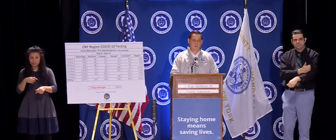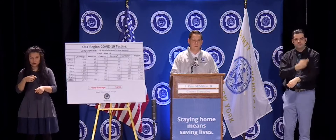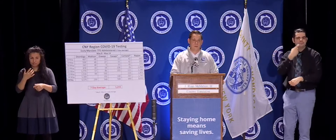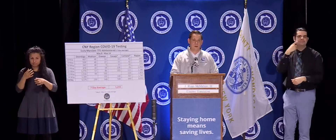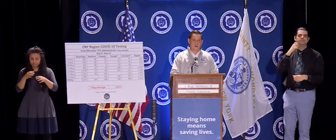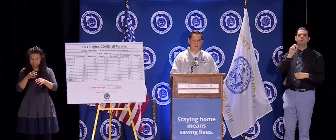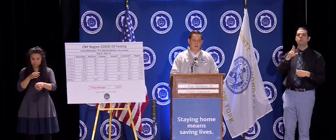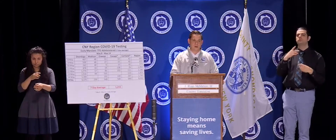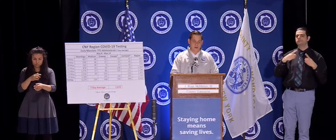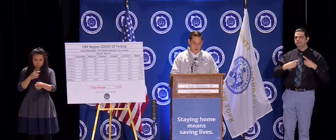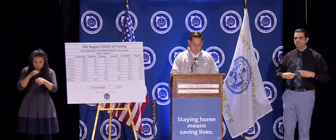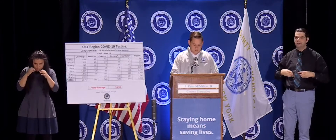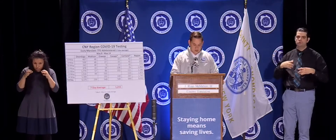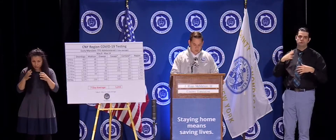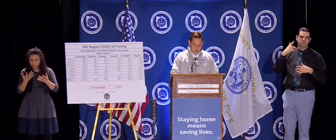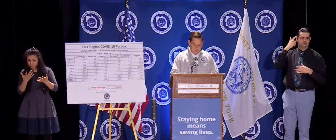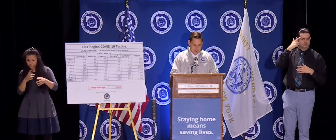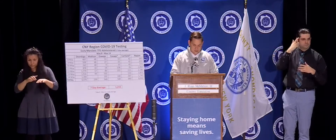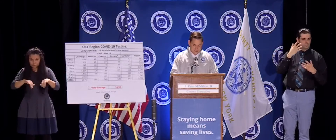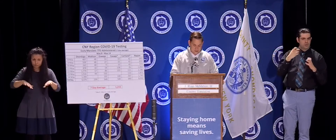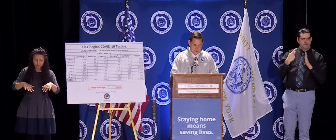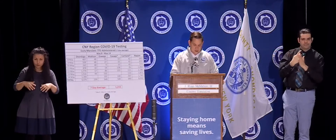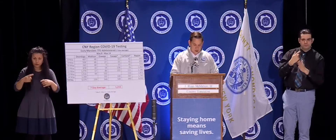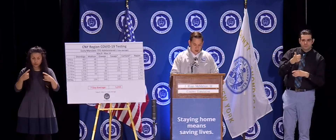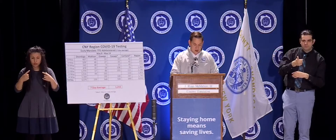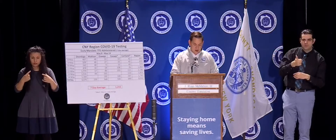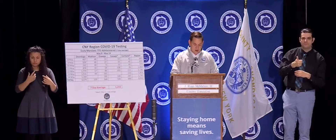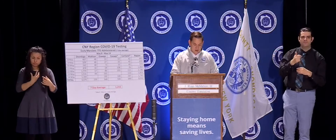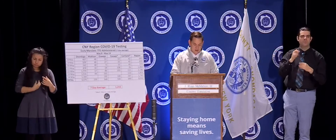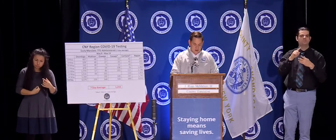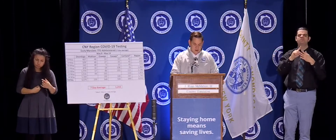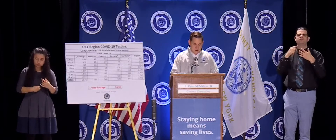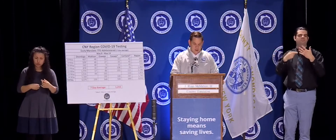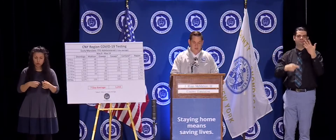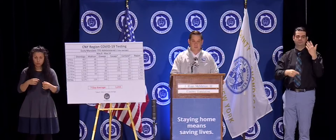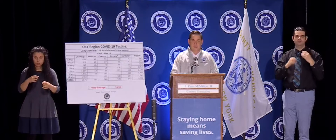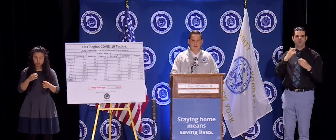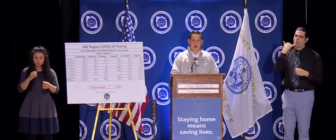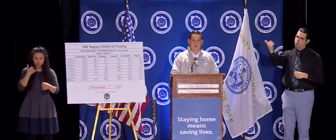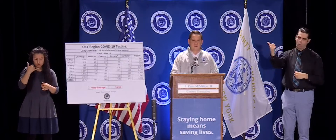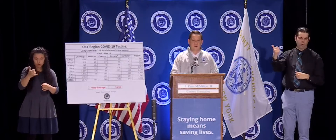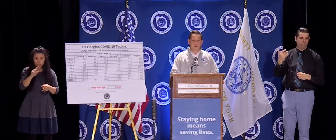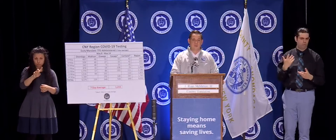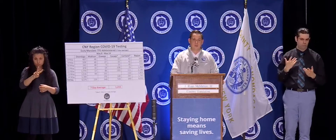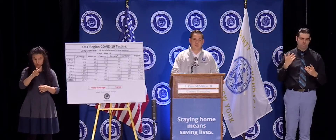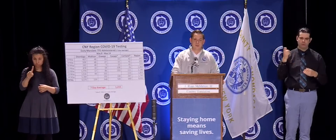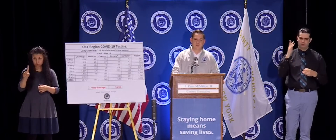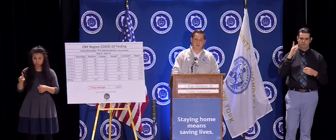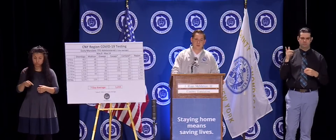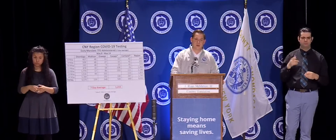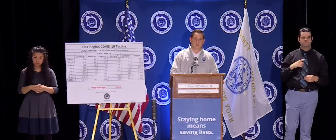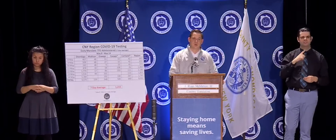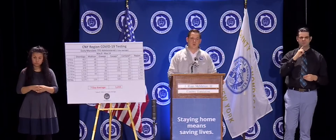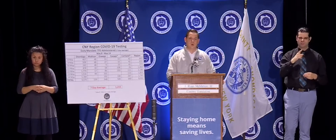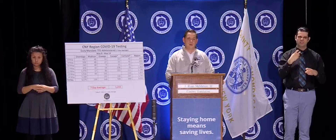help and you need to get through this process, and this has been tough, please call 211. They